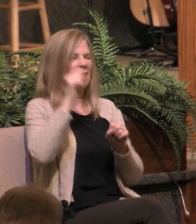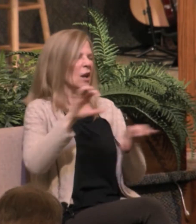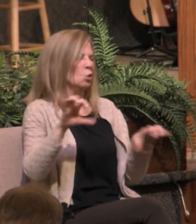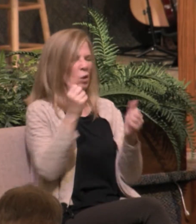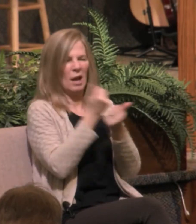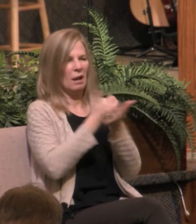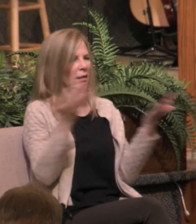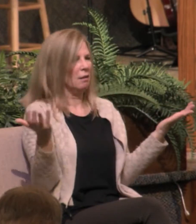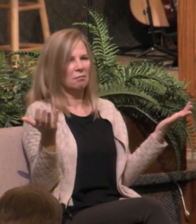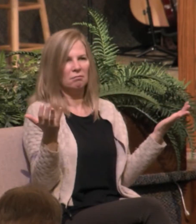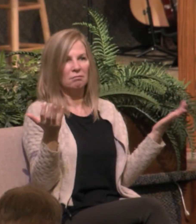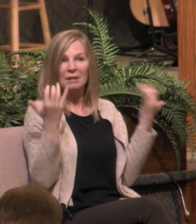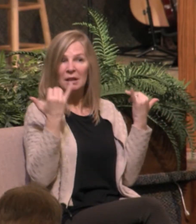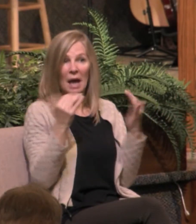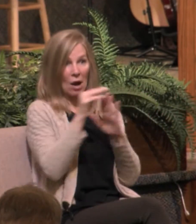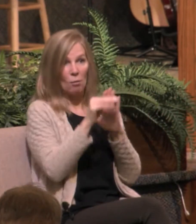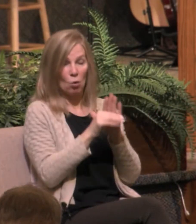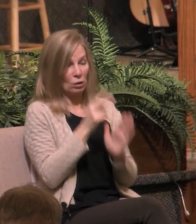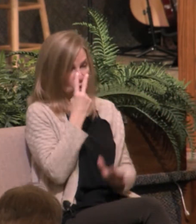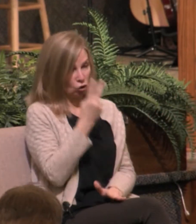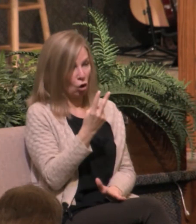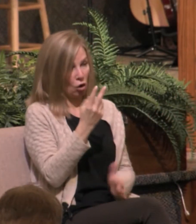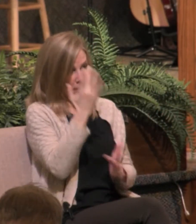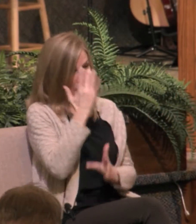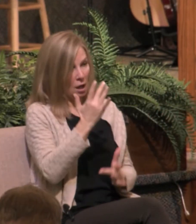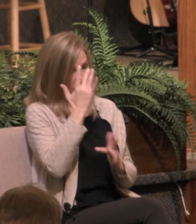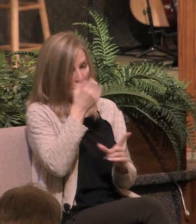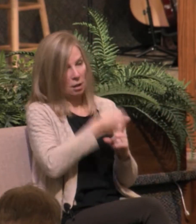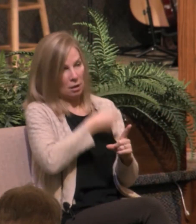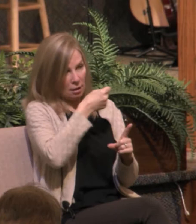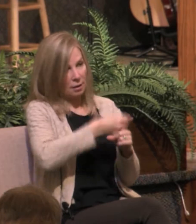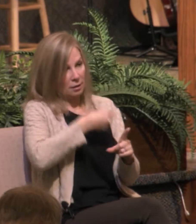By this time, Moses had seen plague after plague after plague.